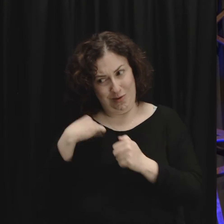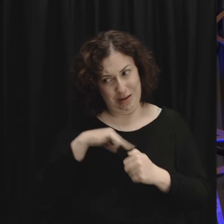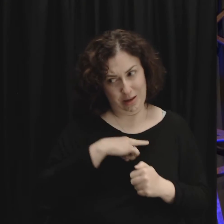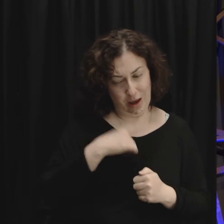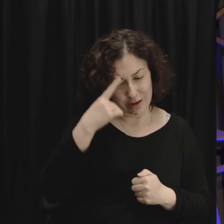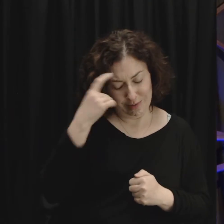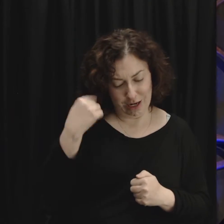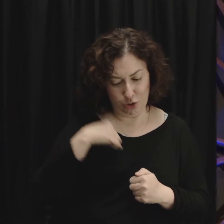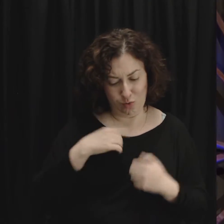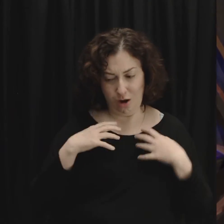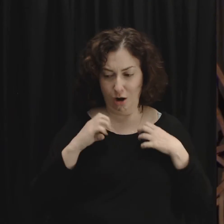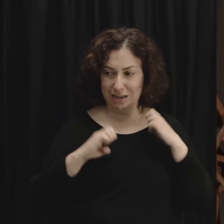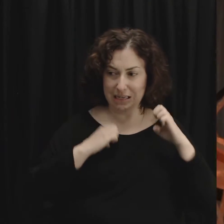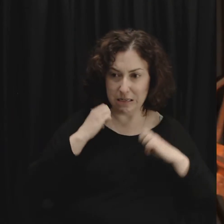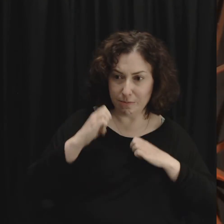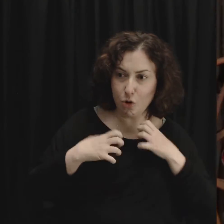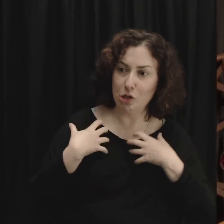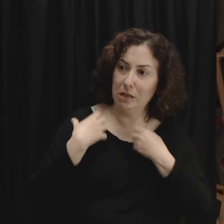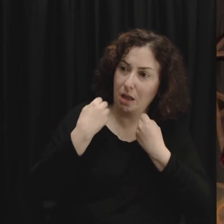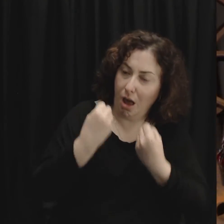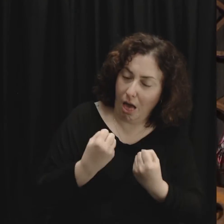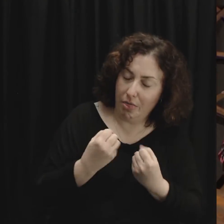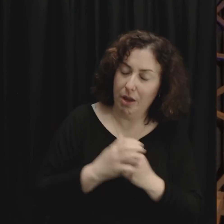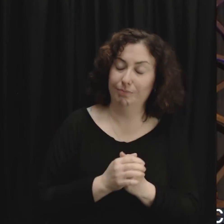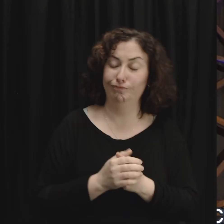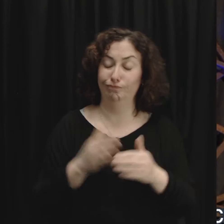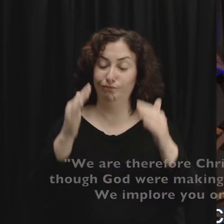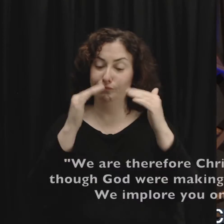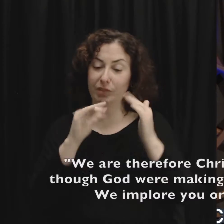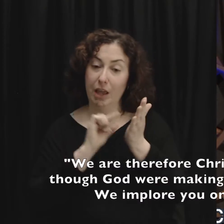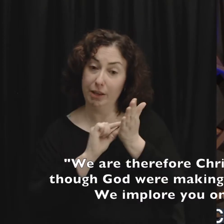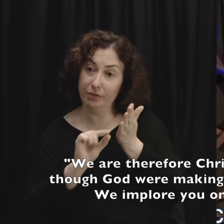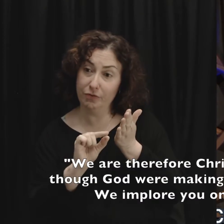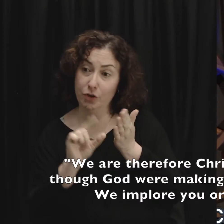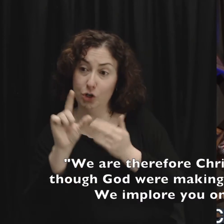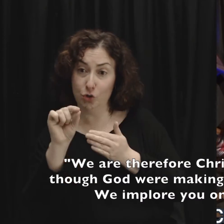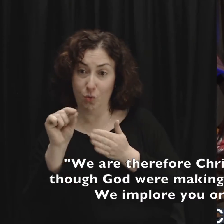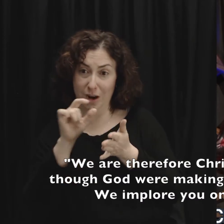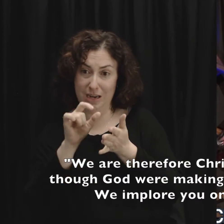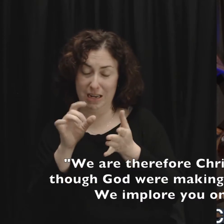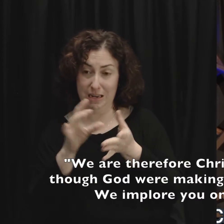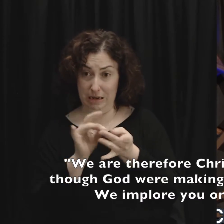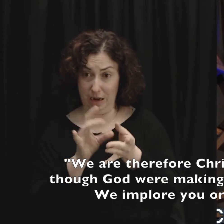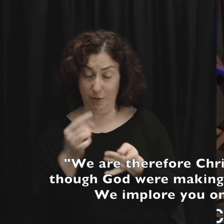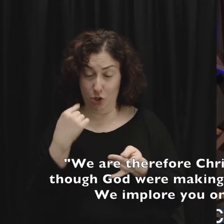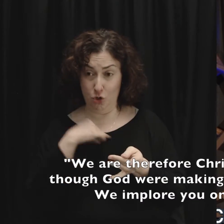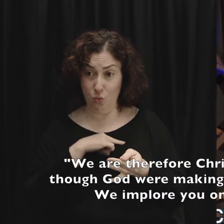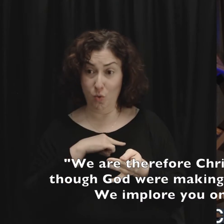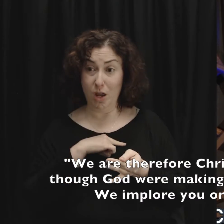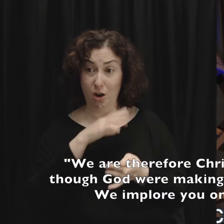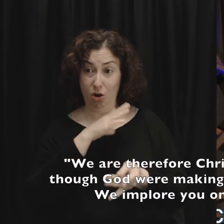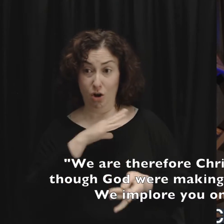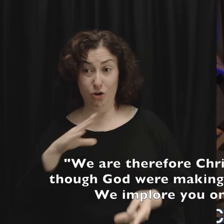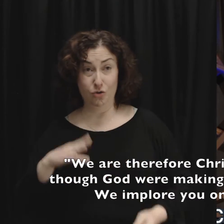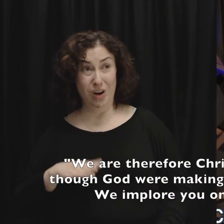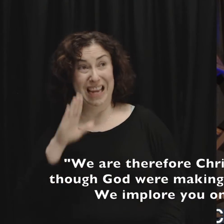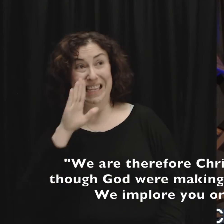well let's keep going here next verse verse 20 says this Paul writes we are therefore Christ look at this word this is huge we are